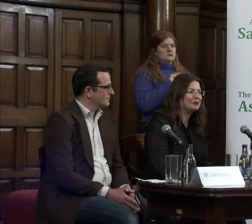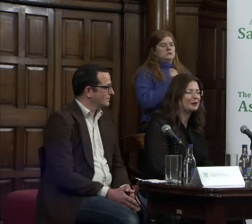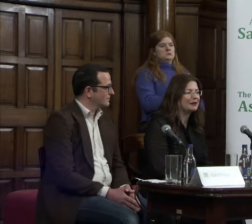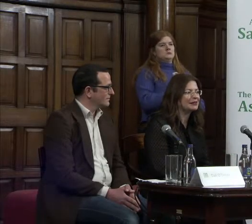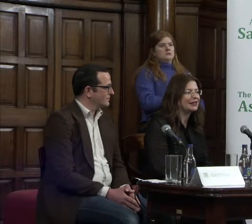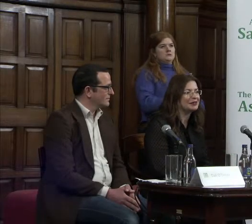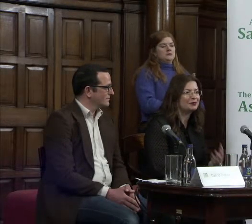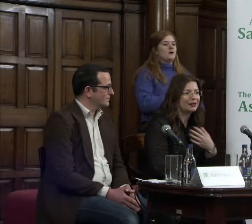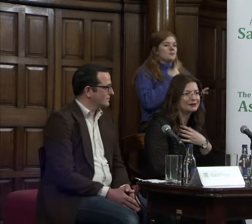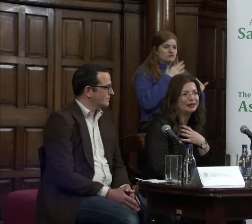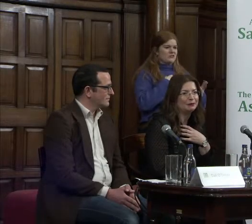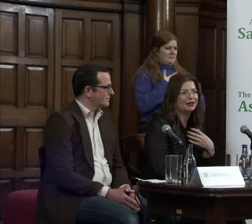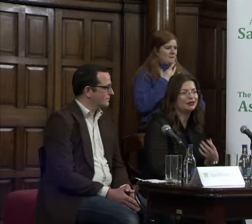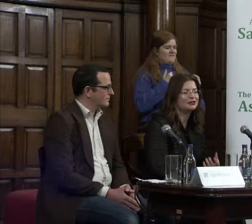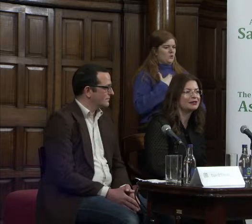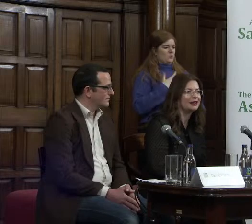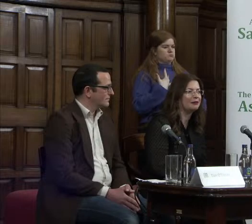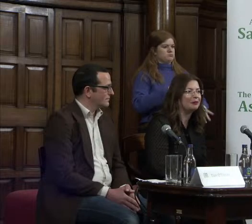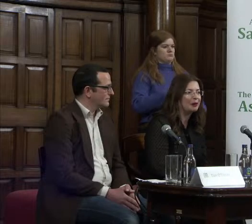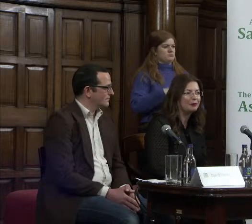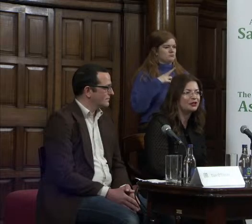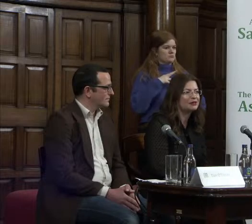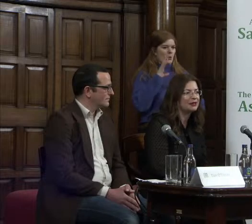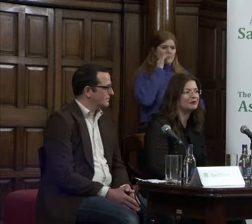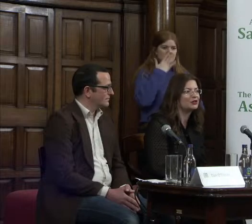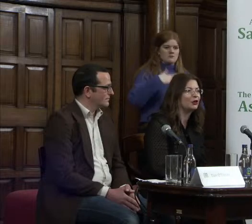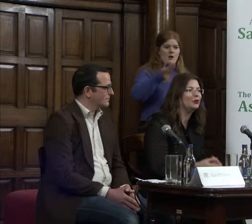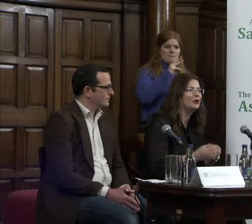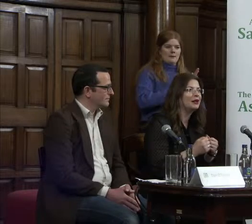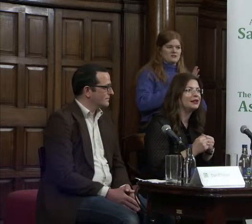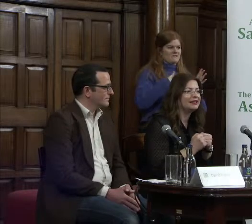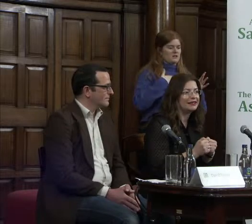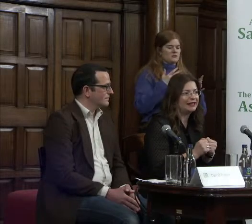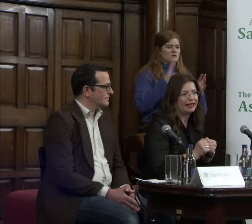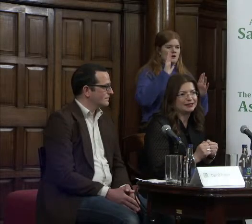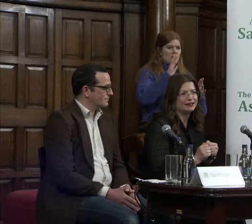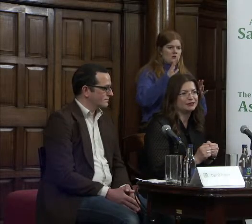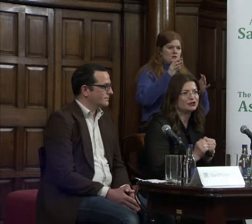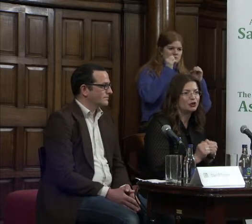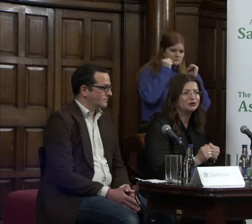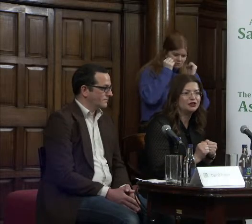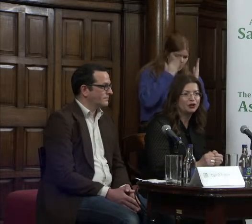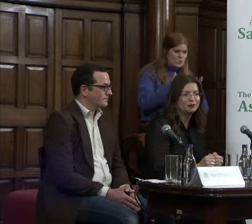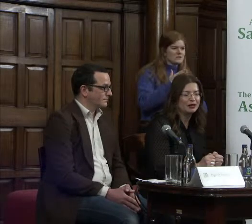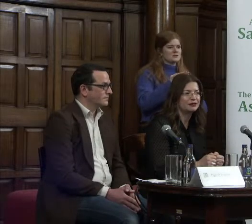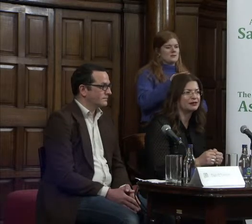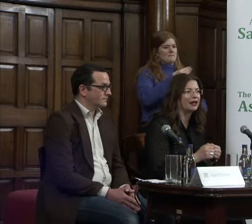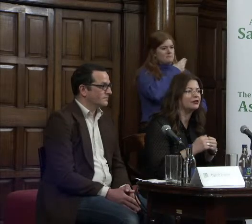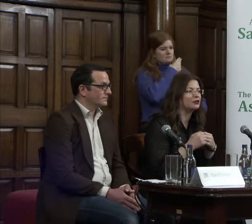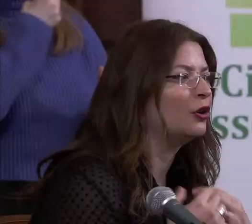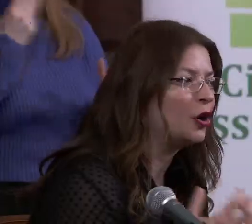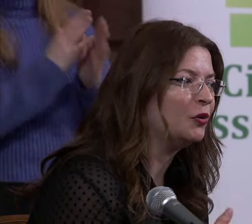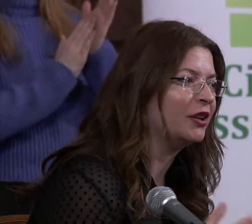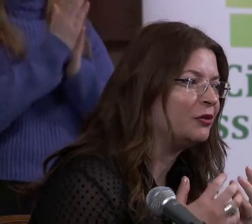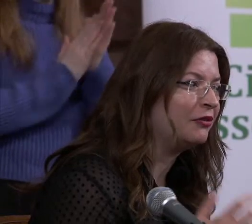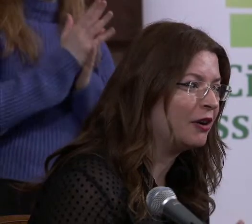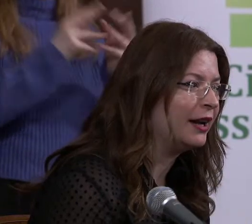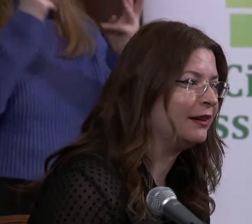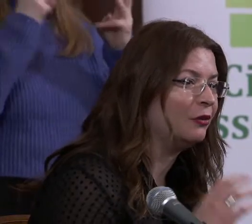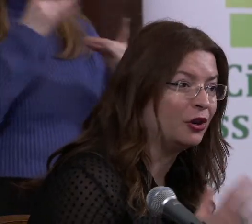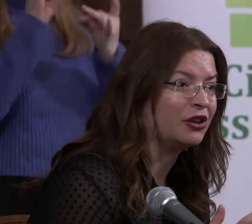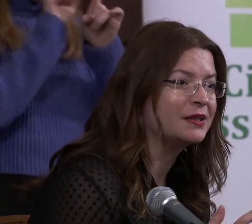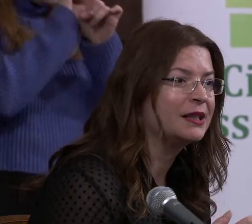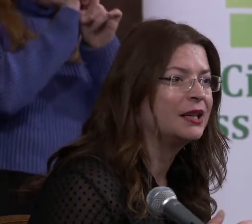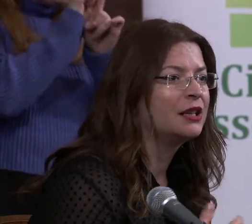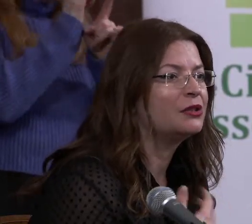them all, but it impressed me because the members seemed so dedicated and so determined to hone and